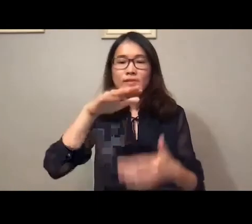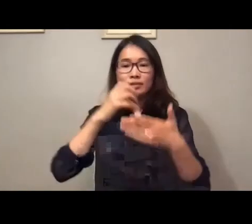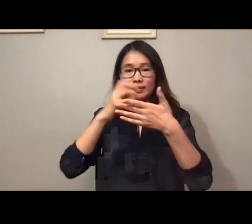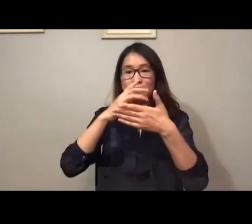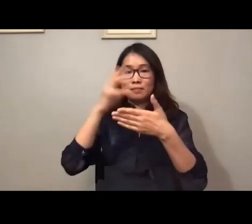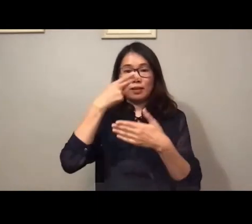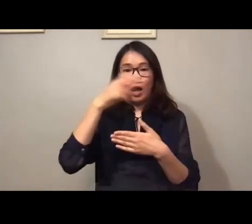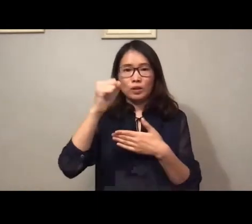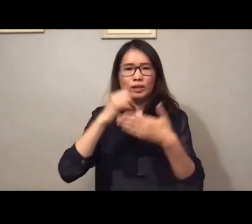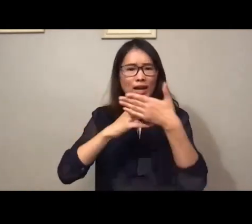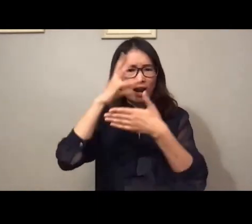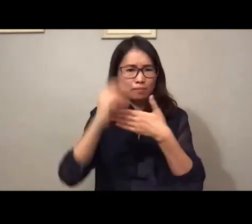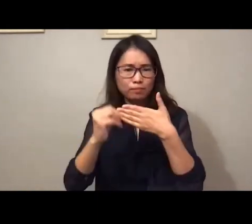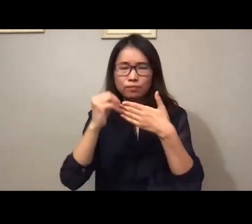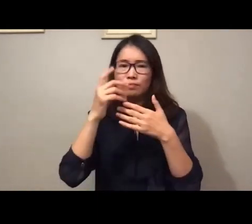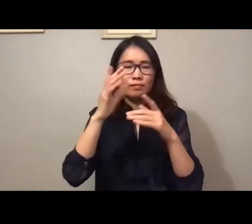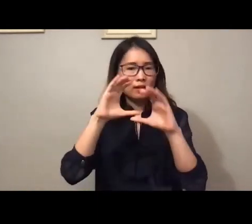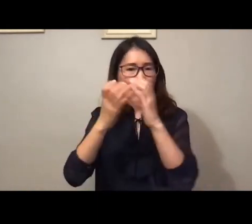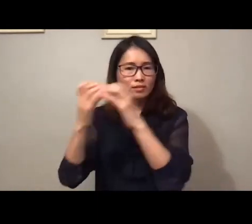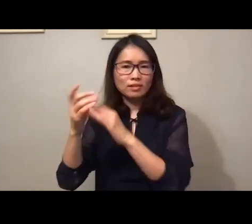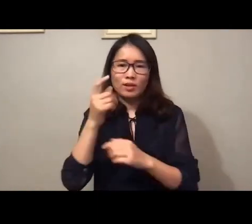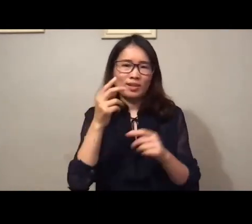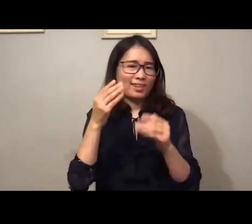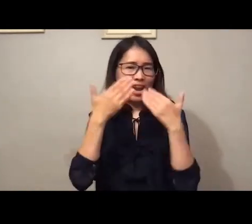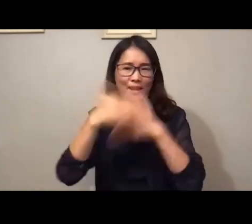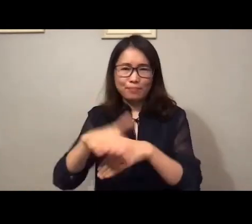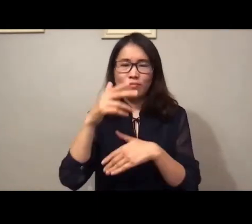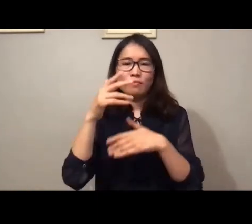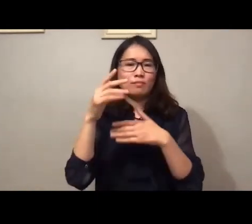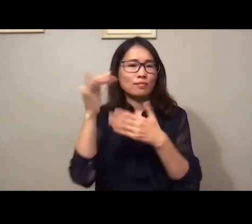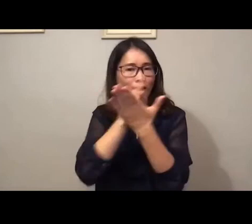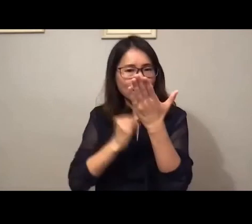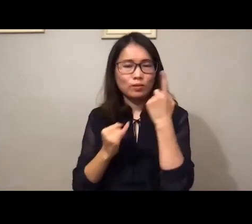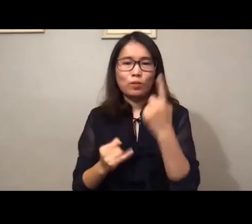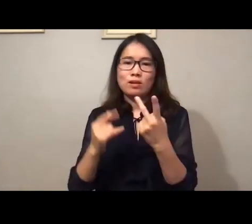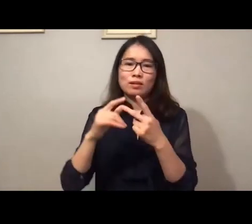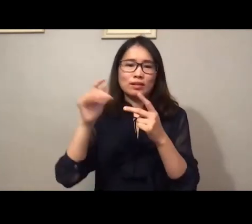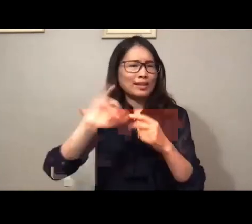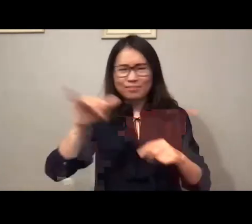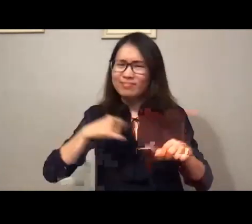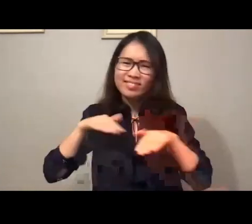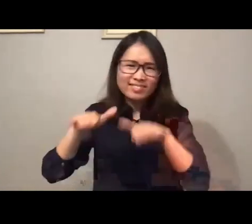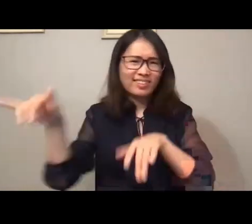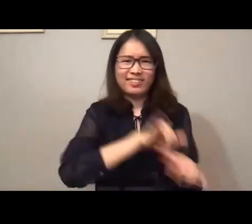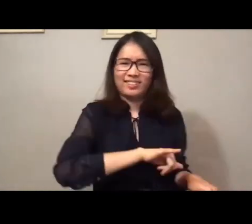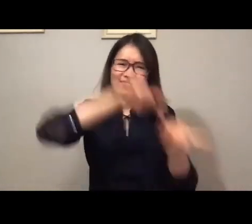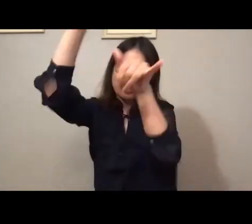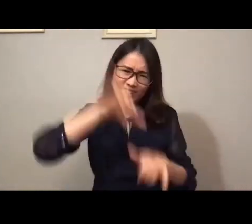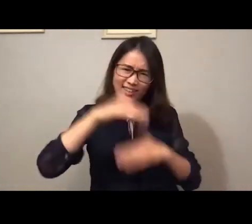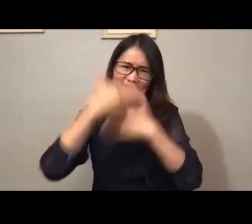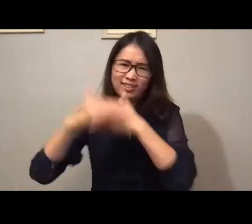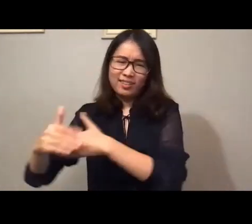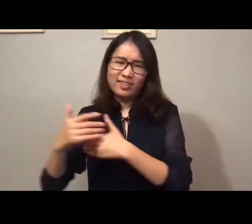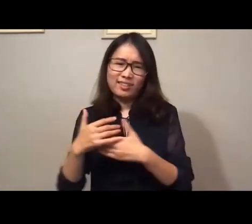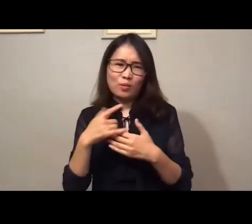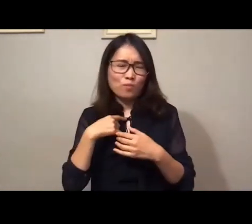Where was I? Okay, so the curriculum in high school classes limited to one art